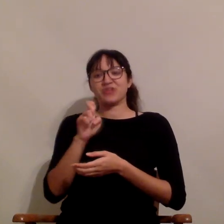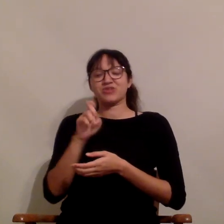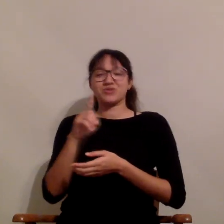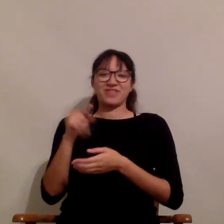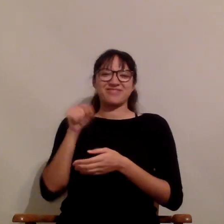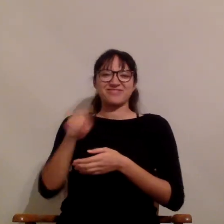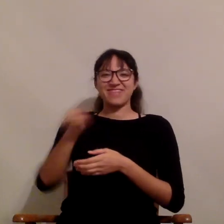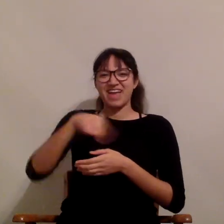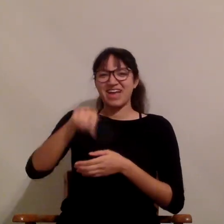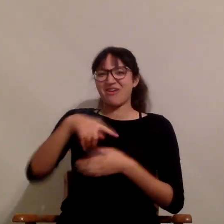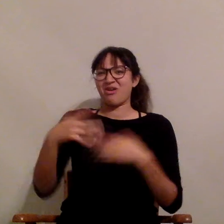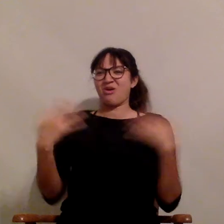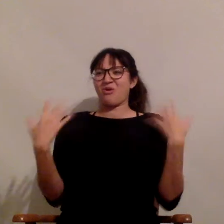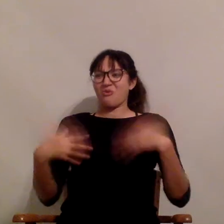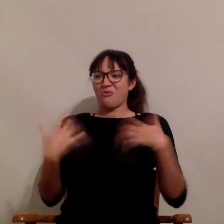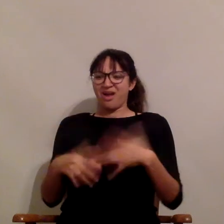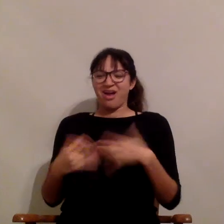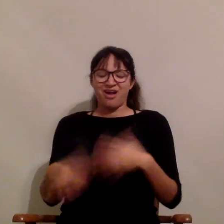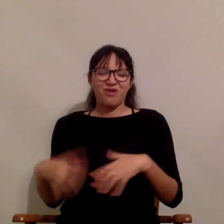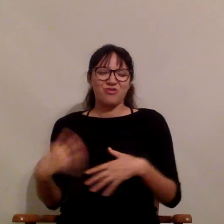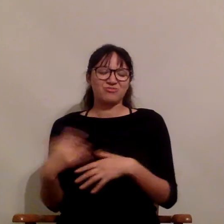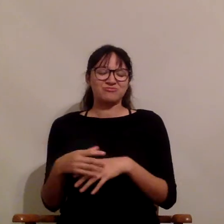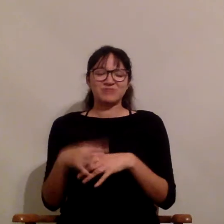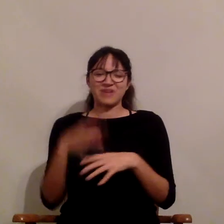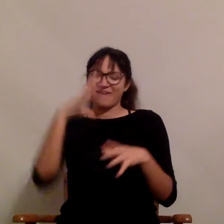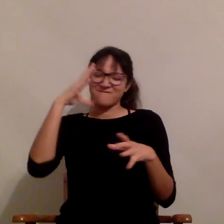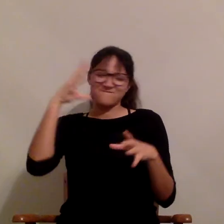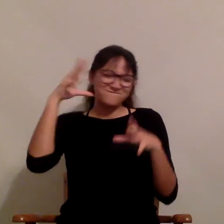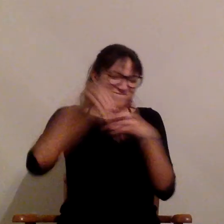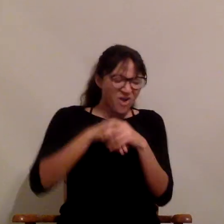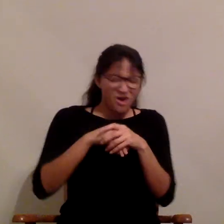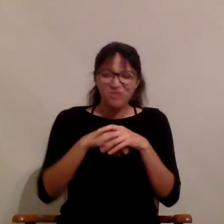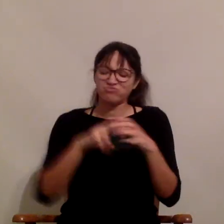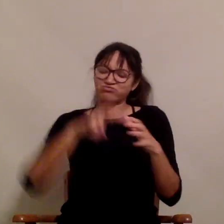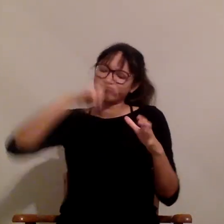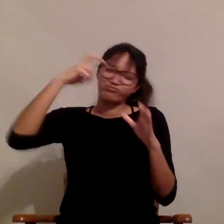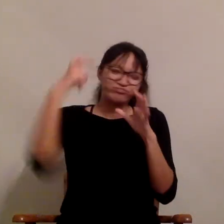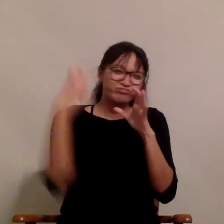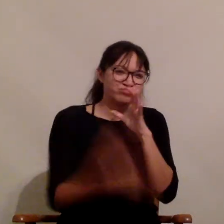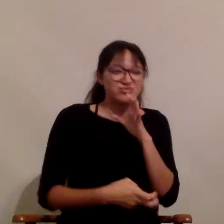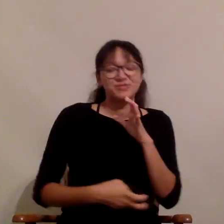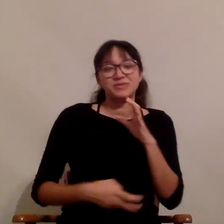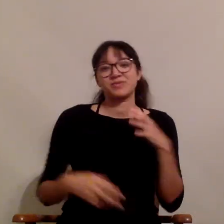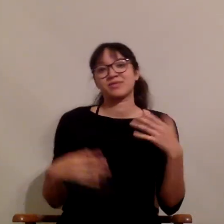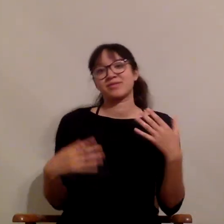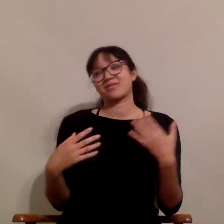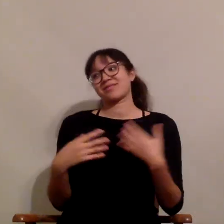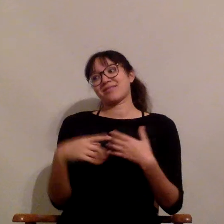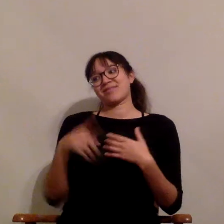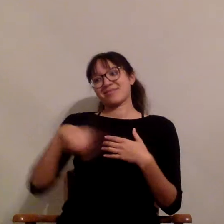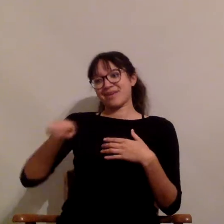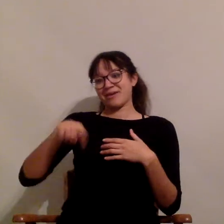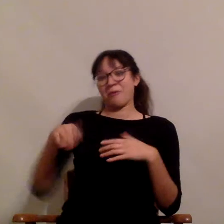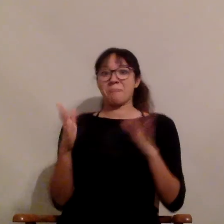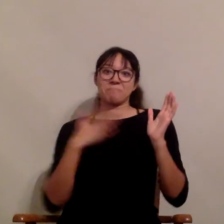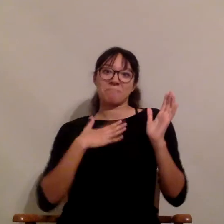dedication. The graduate students and the postdoctoral fellows, my fellow Avengers, who taught me new techniques